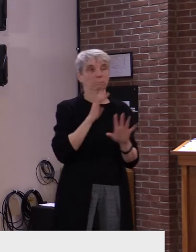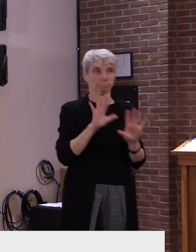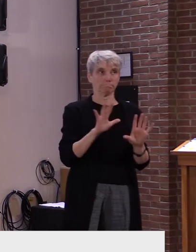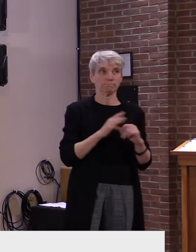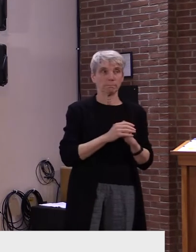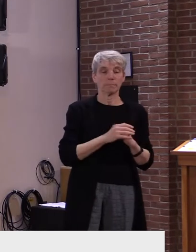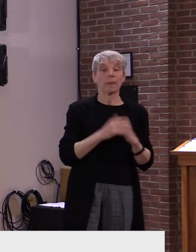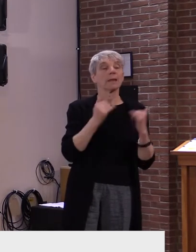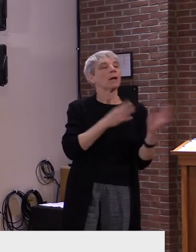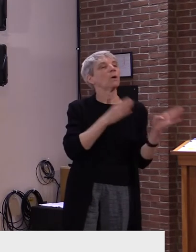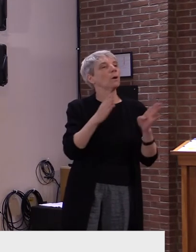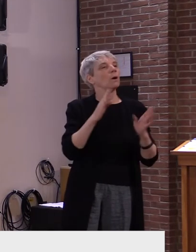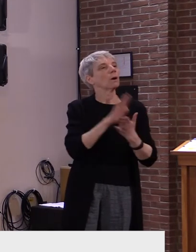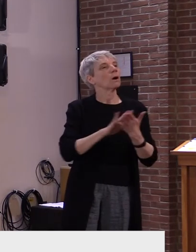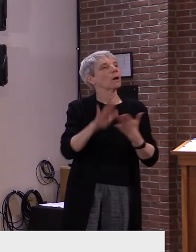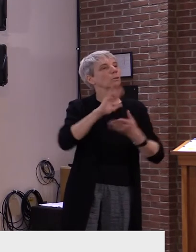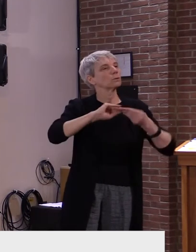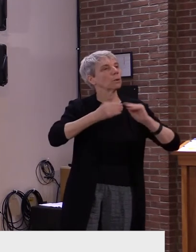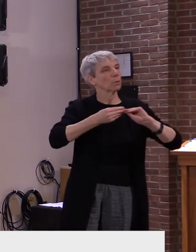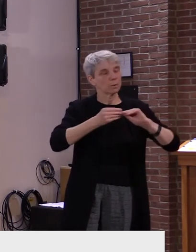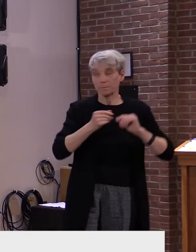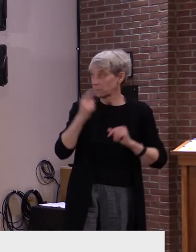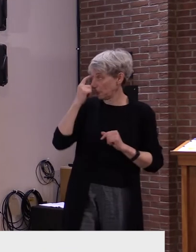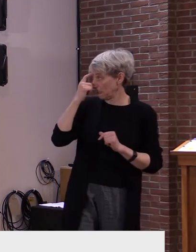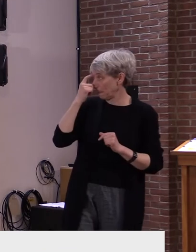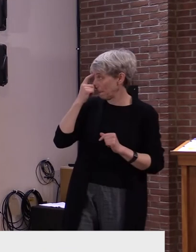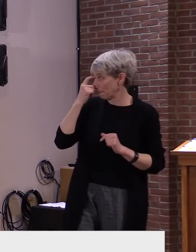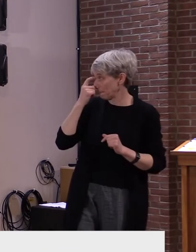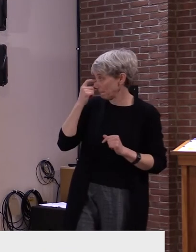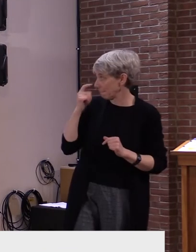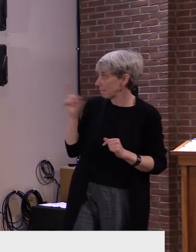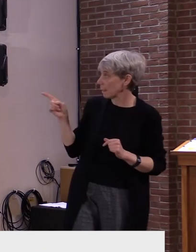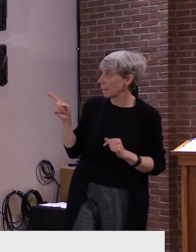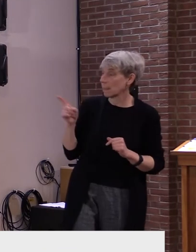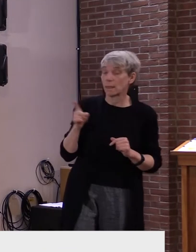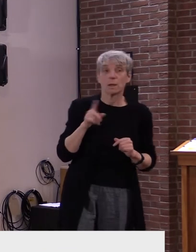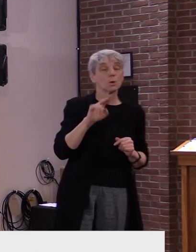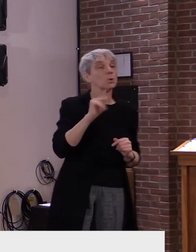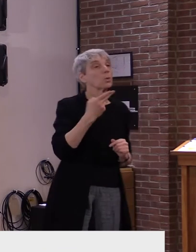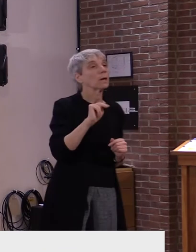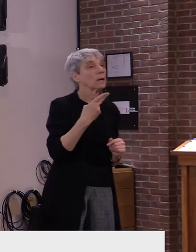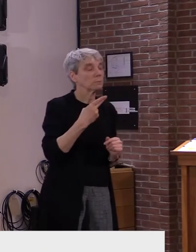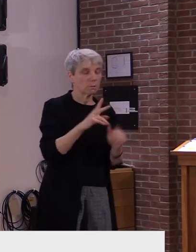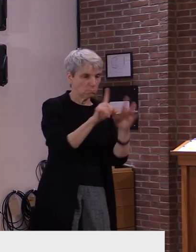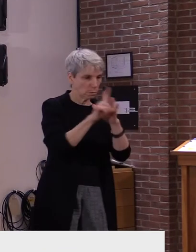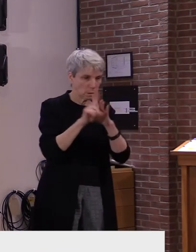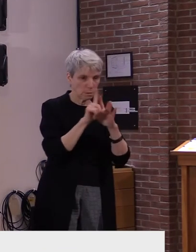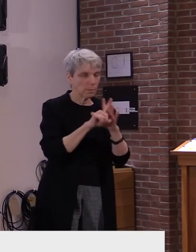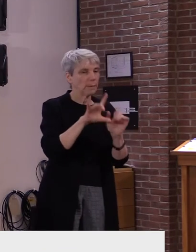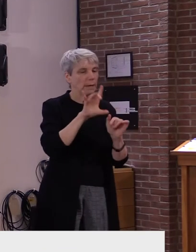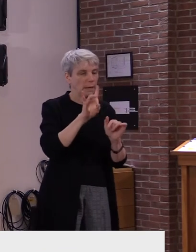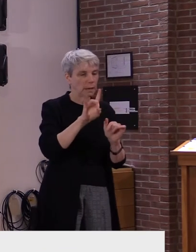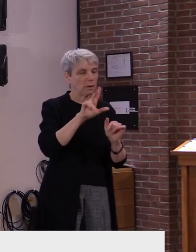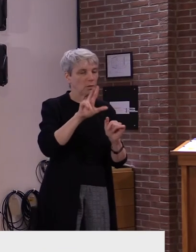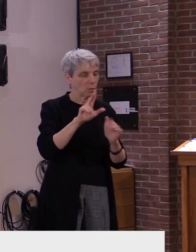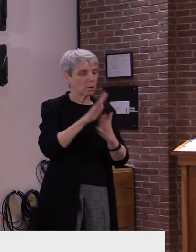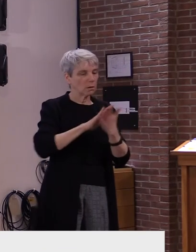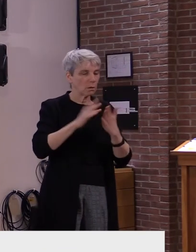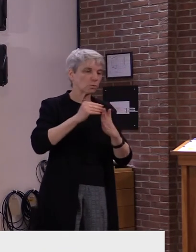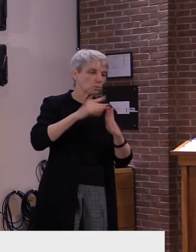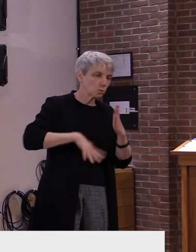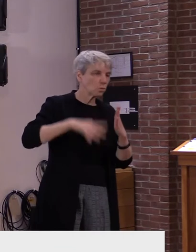higher education you'll see that we added about 83 cases in new hampshire this week from higher ed institutions